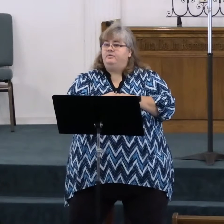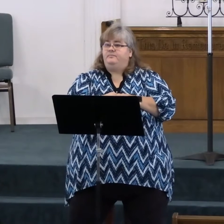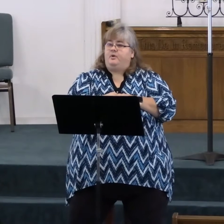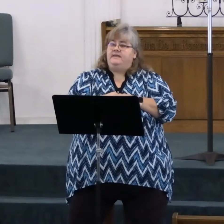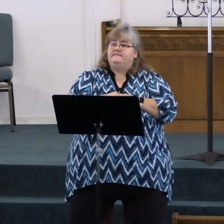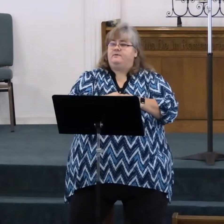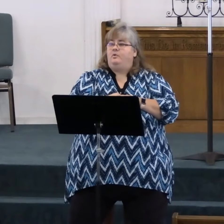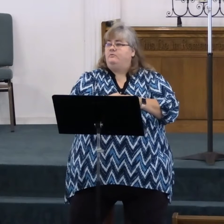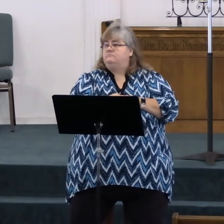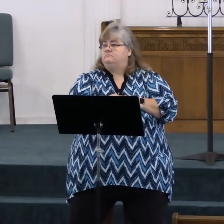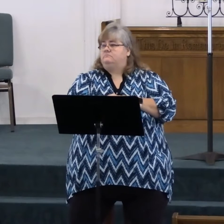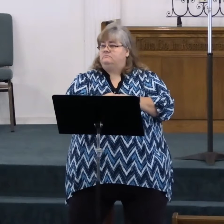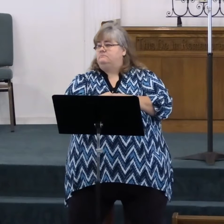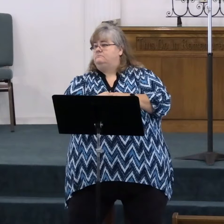and pray in school?